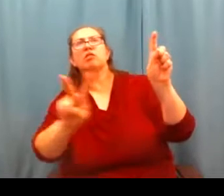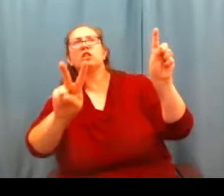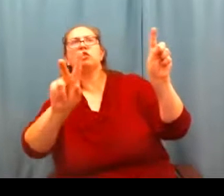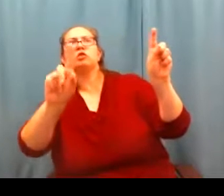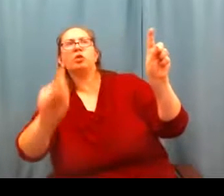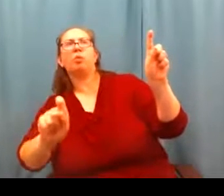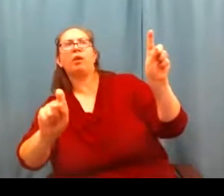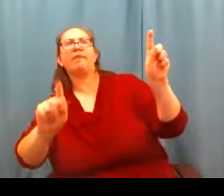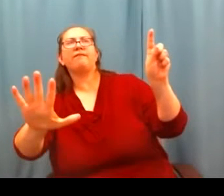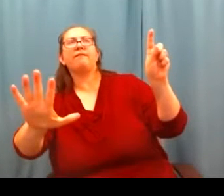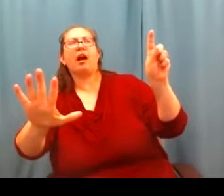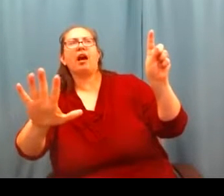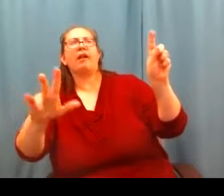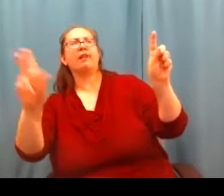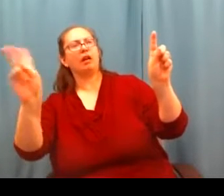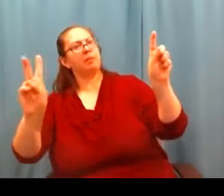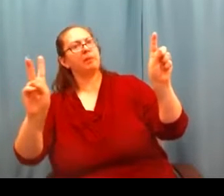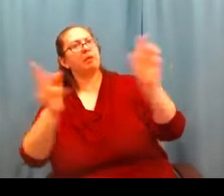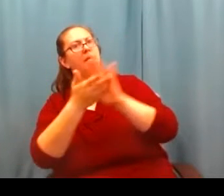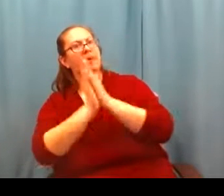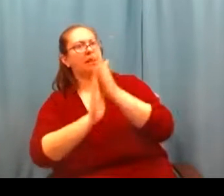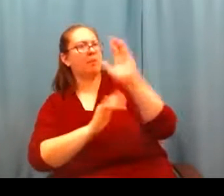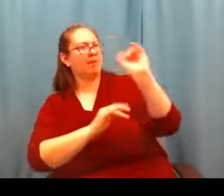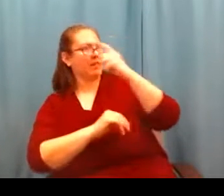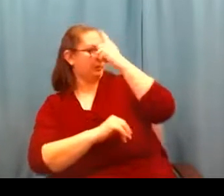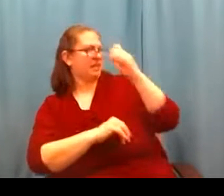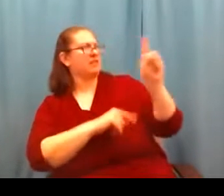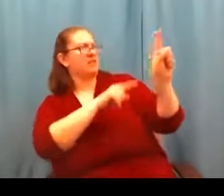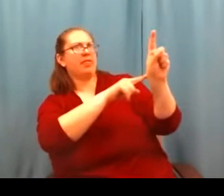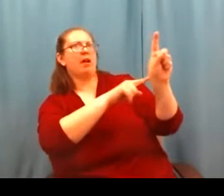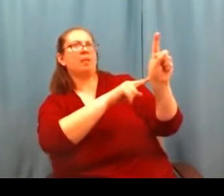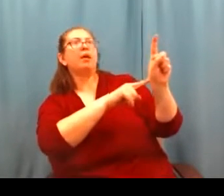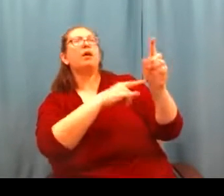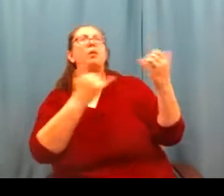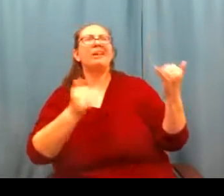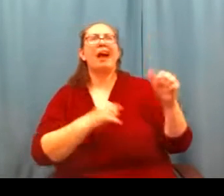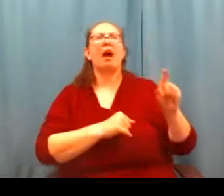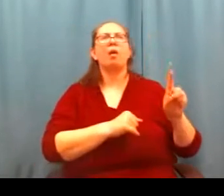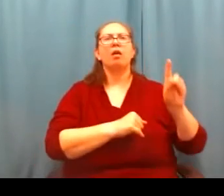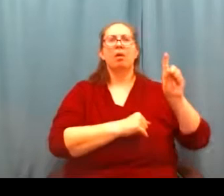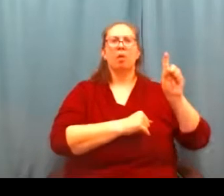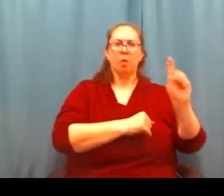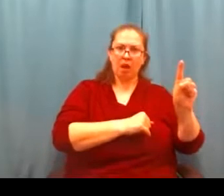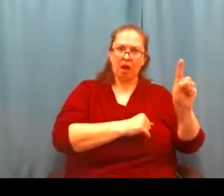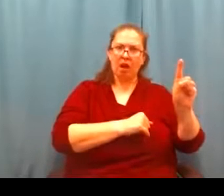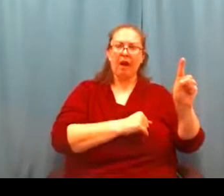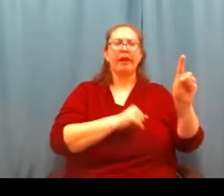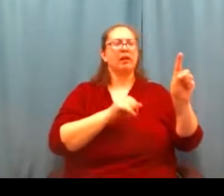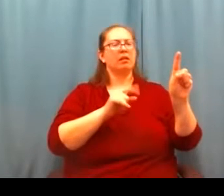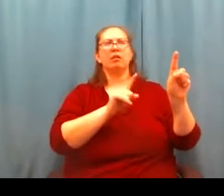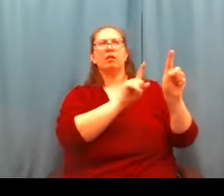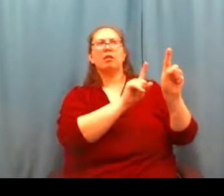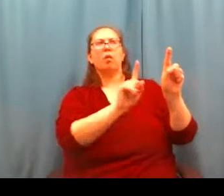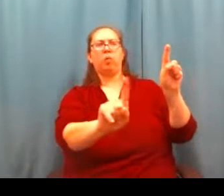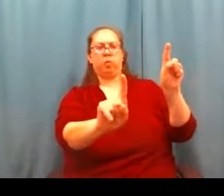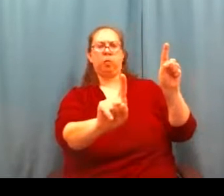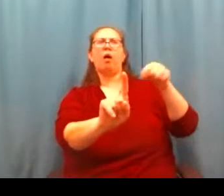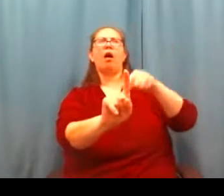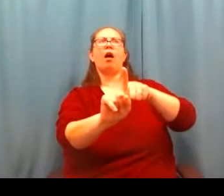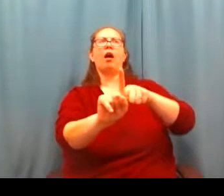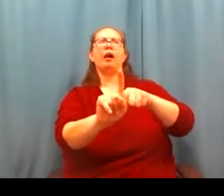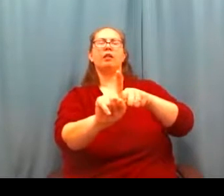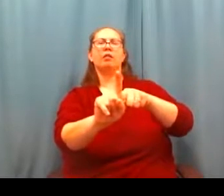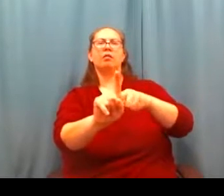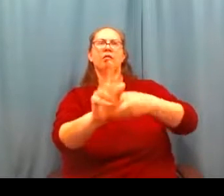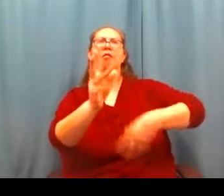around 1, which means for every person that's infected, one person on average gets infected. And so the lower the R0, the better job